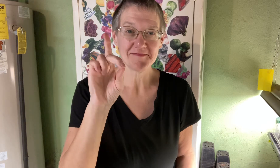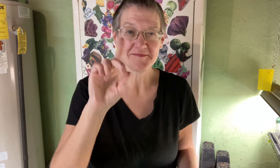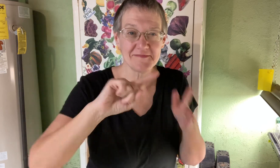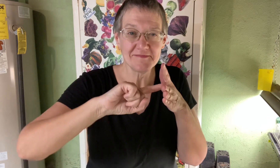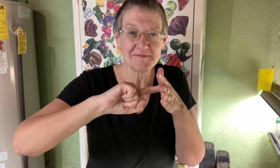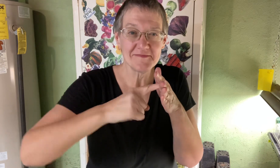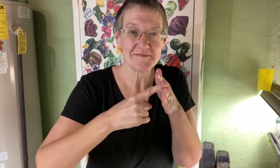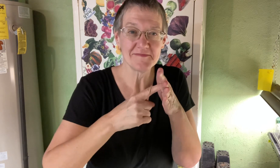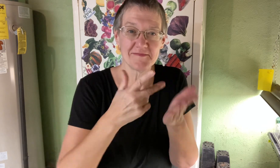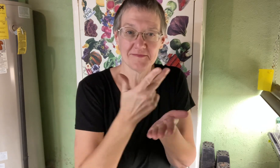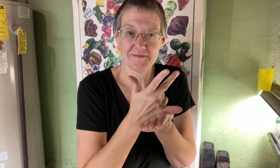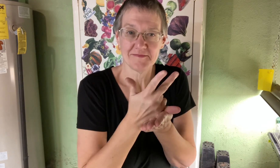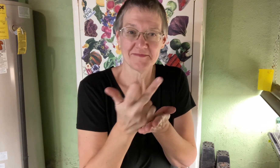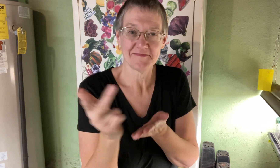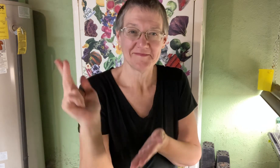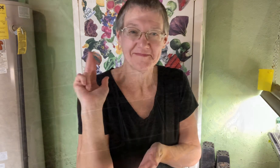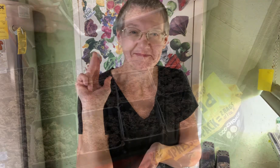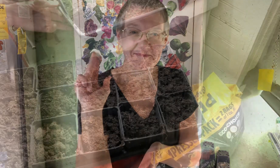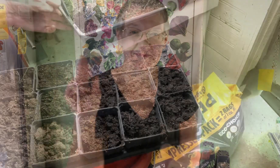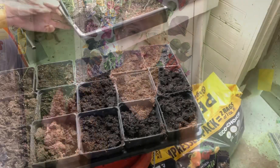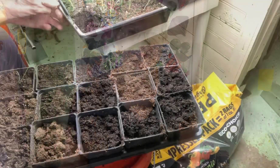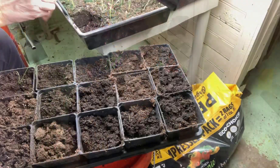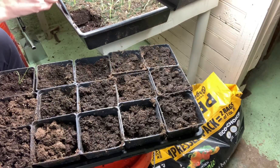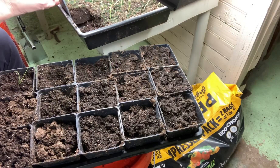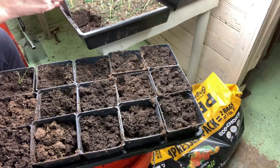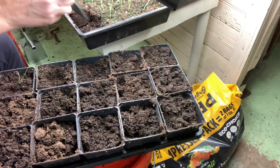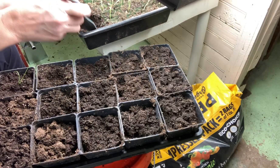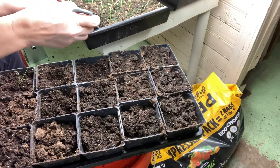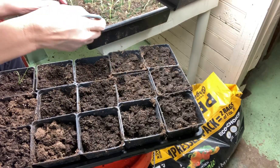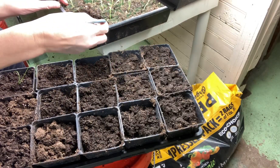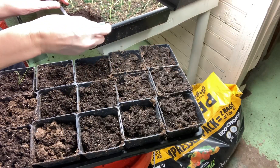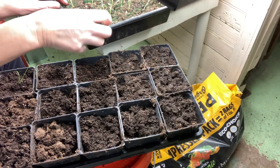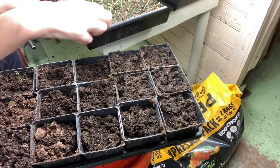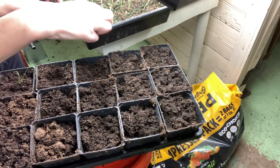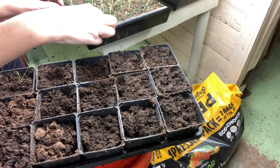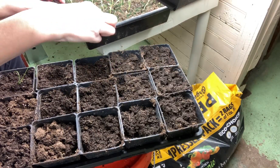Now we sowed these onion seeds 3 weeks ago.